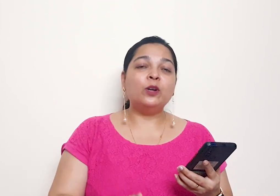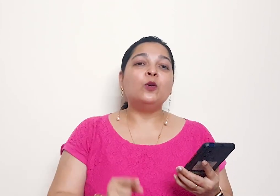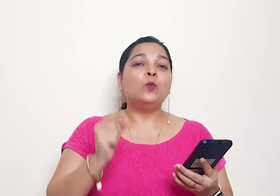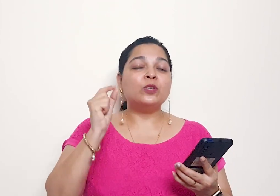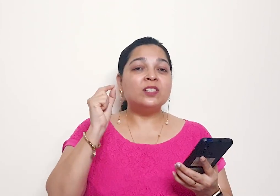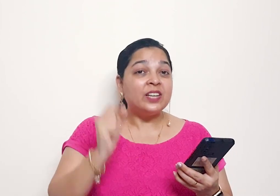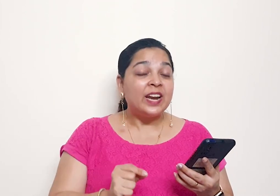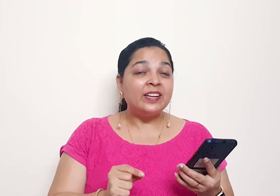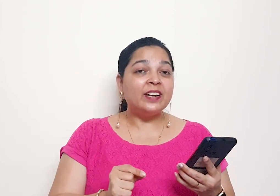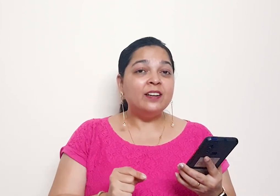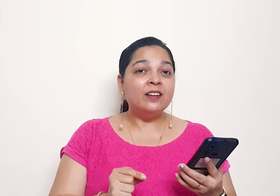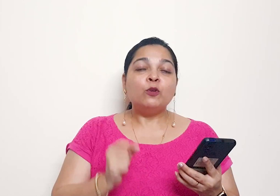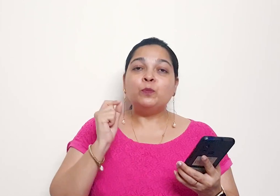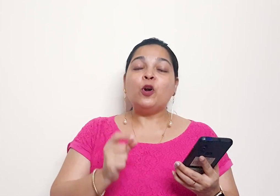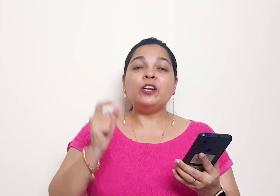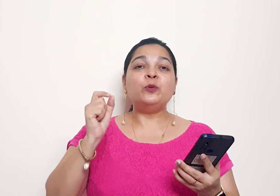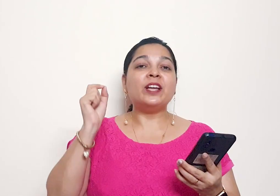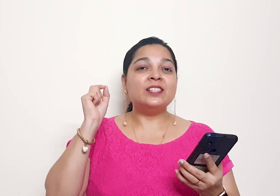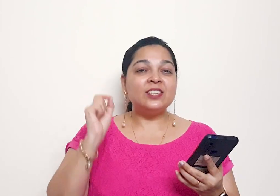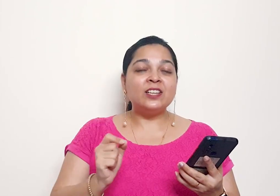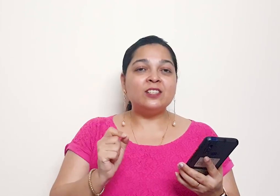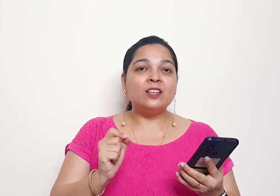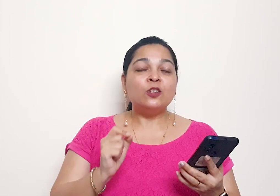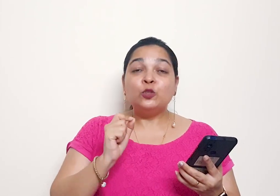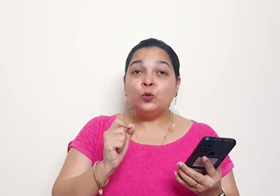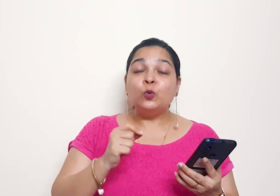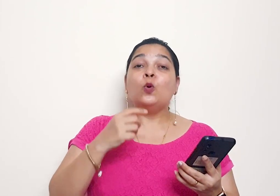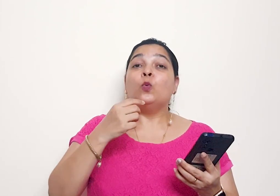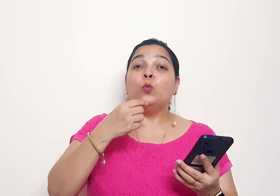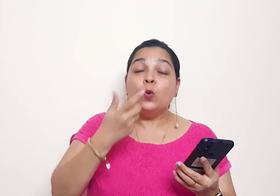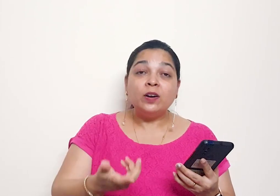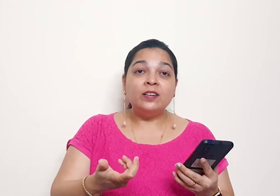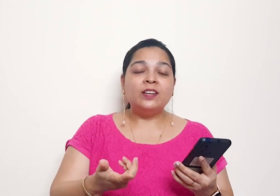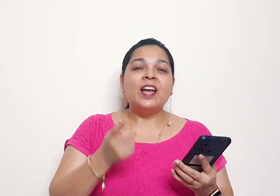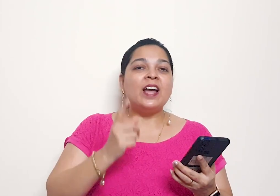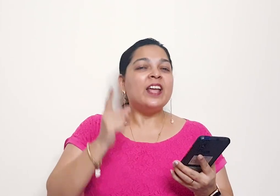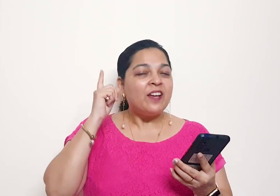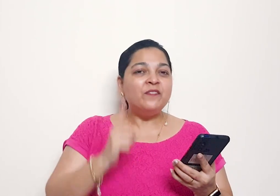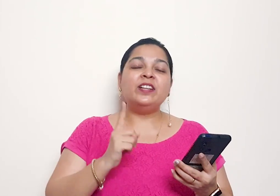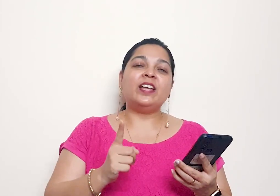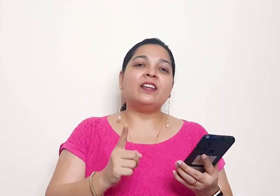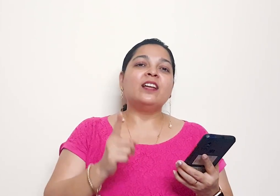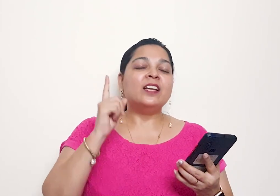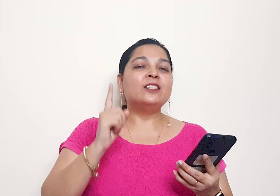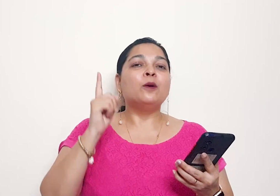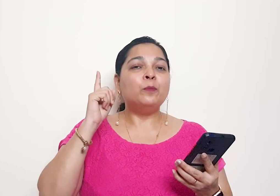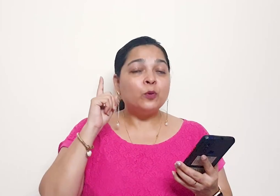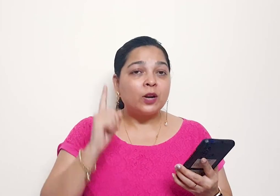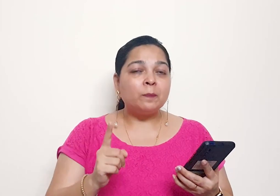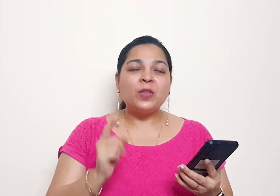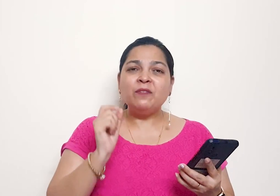the world was created or brought into existence through word, and everything